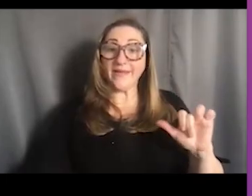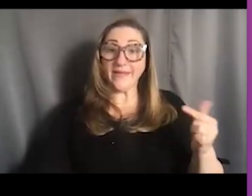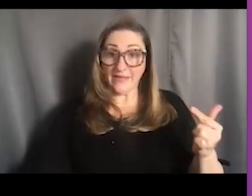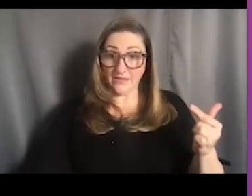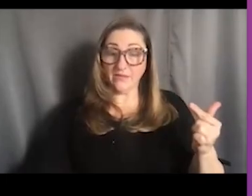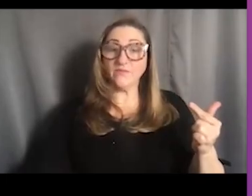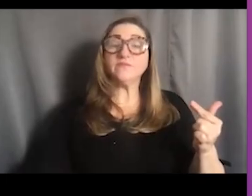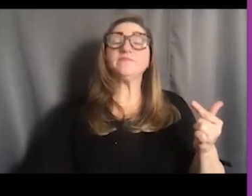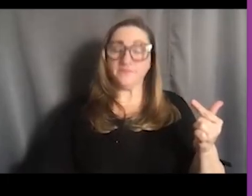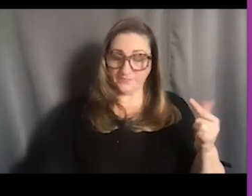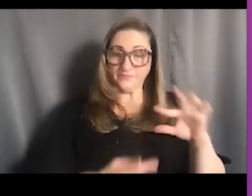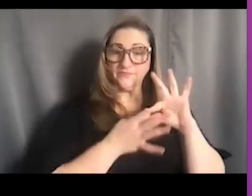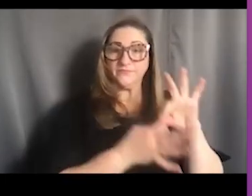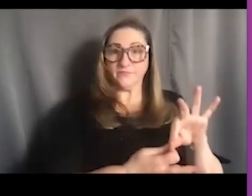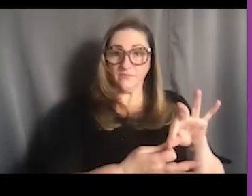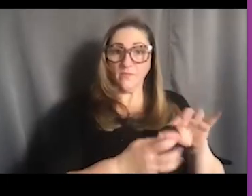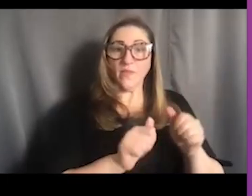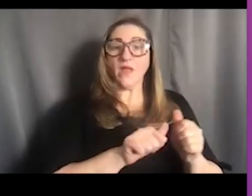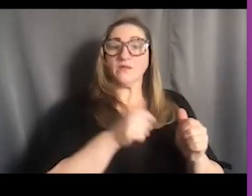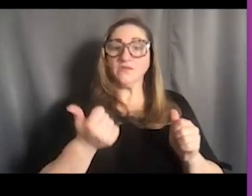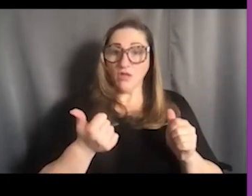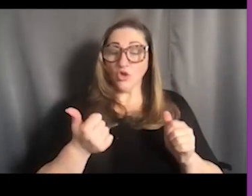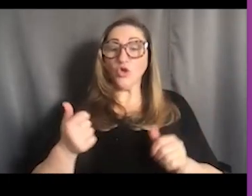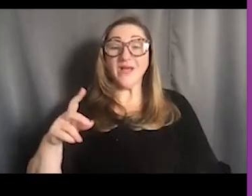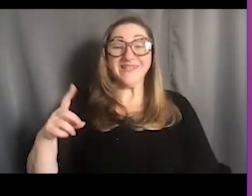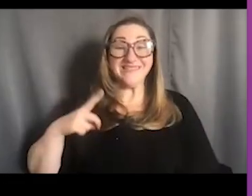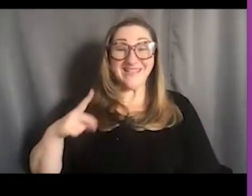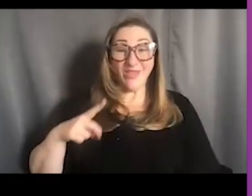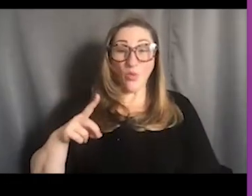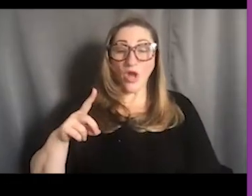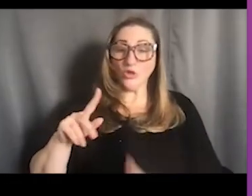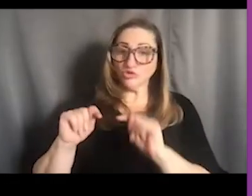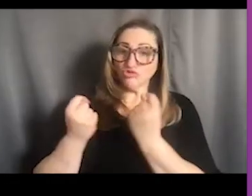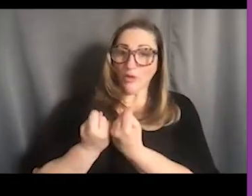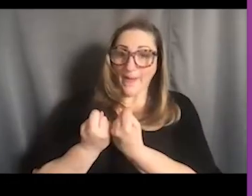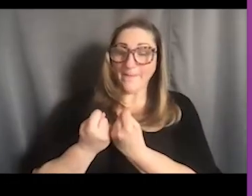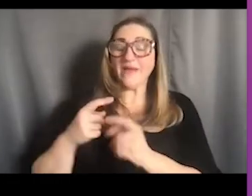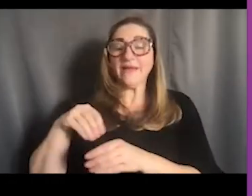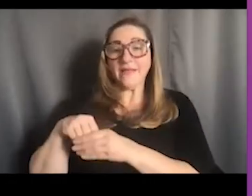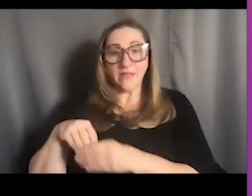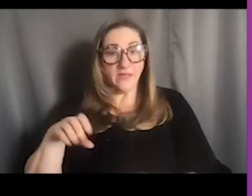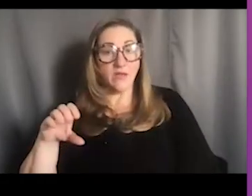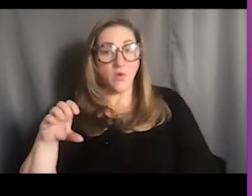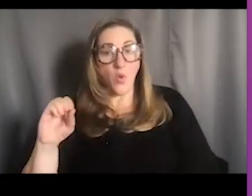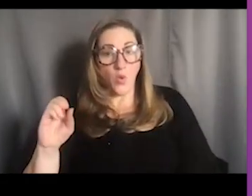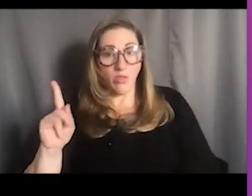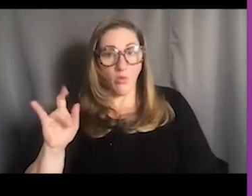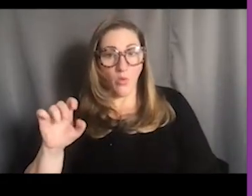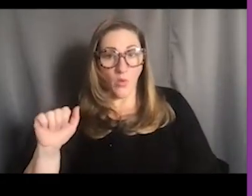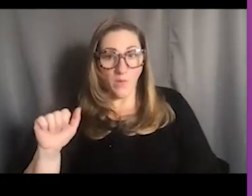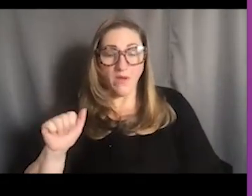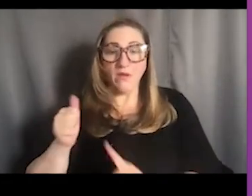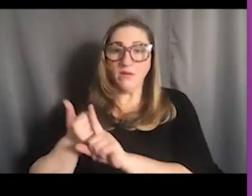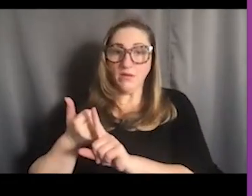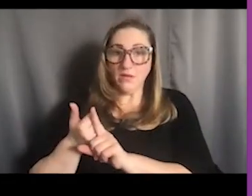Oklahoma and Anadarko, Oklahoma, the Delaware Tribe of Indians in Bartlesville, Oklahoma, the Stockbridge-Munsee Band